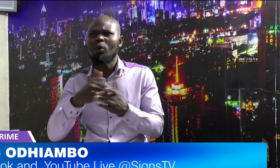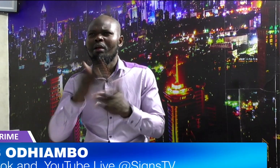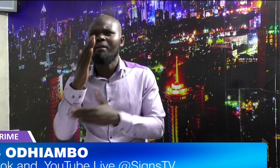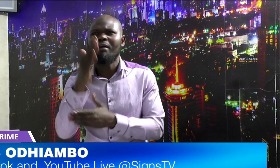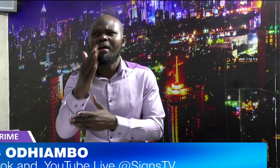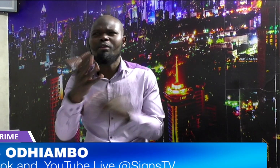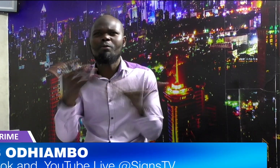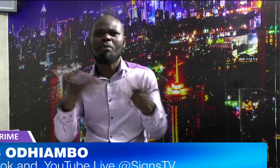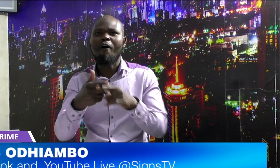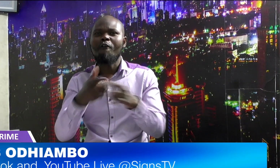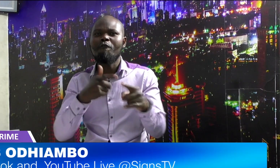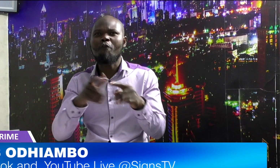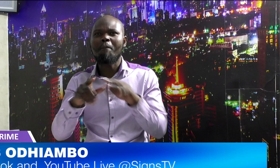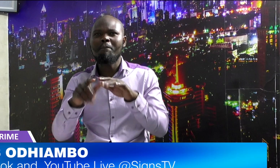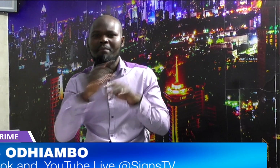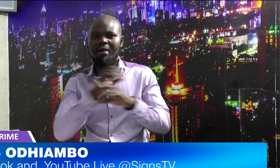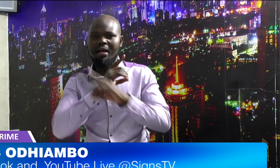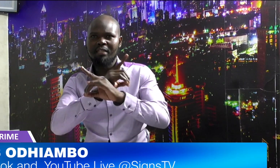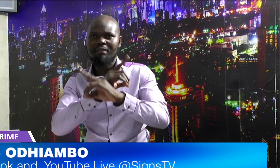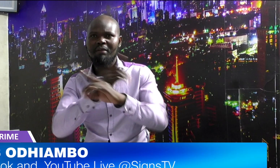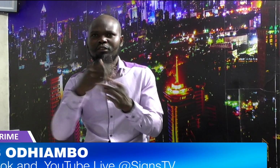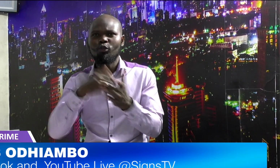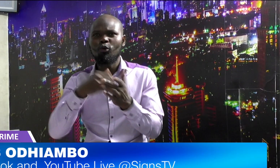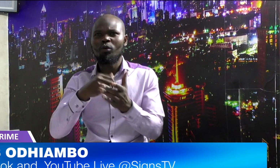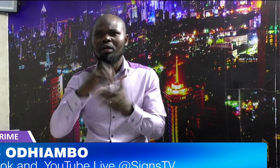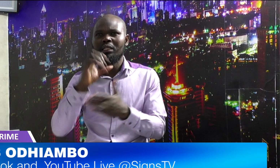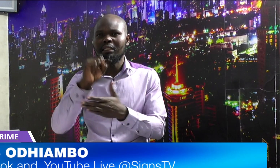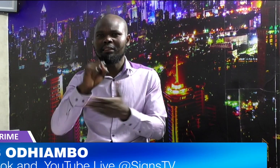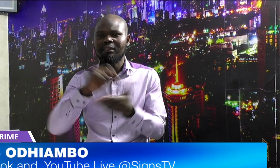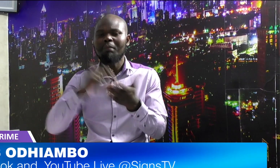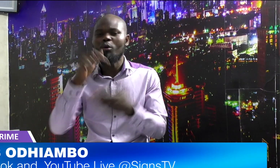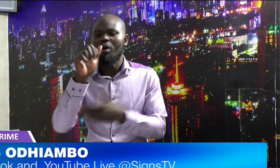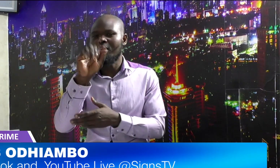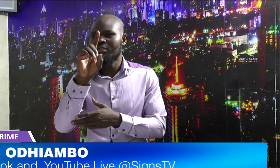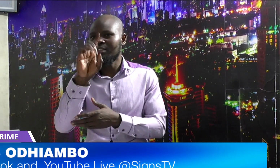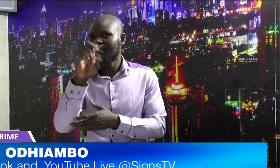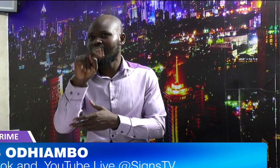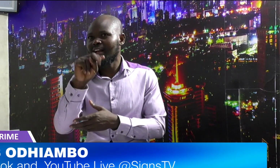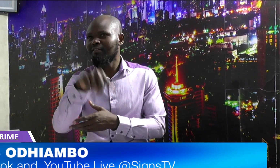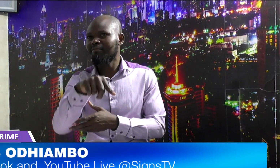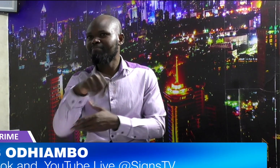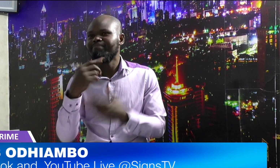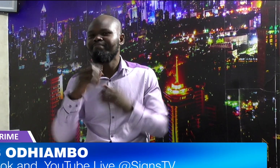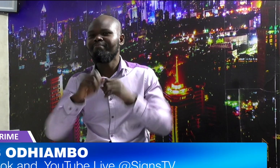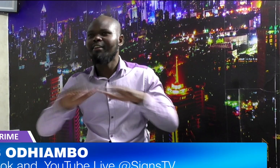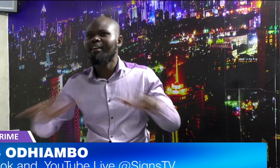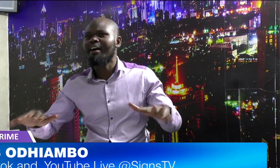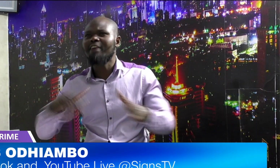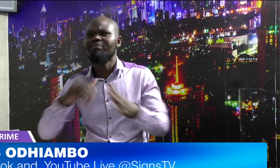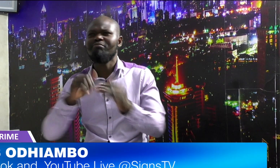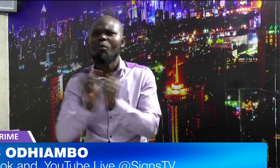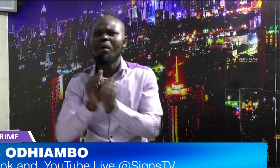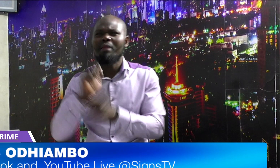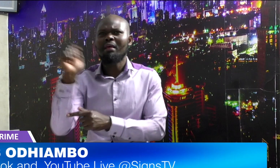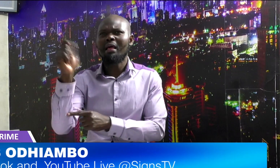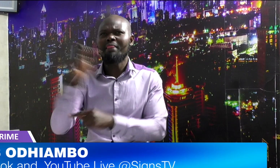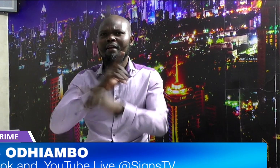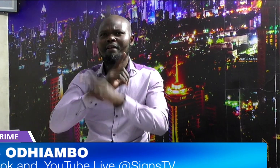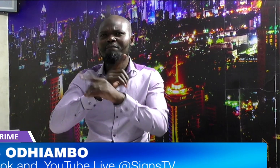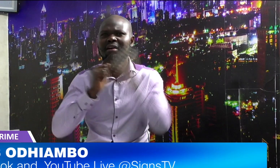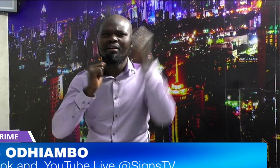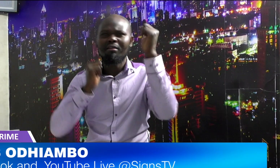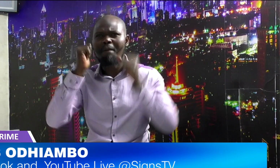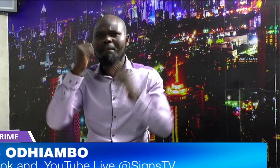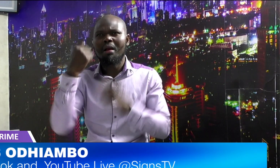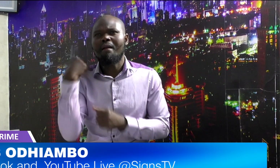that the land dispute with the Kenya Defense Forces was being addressed through presidential intervention. He also emphasized that